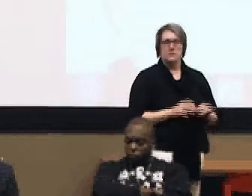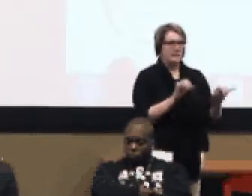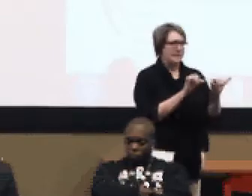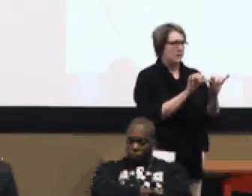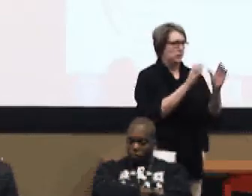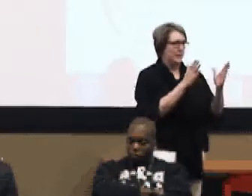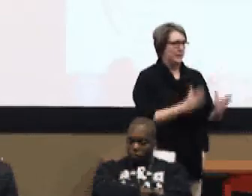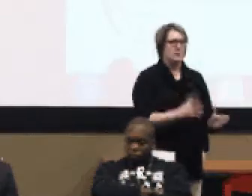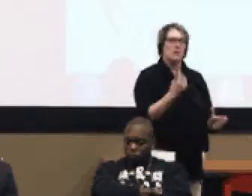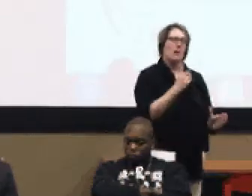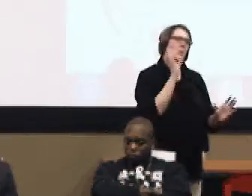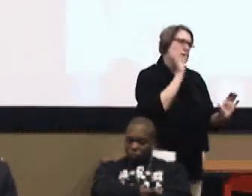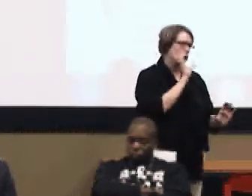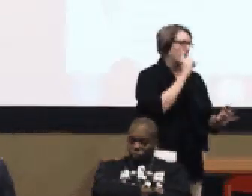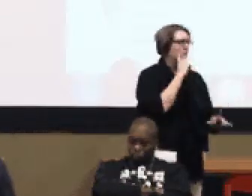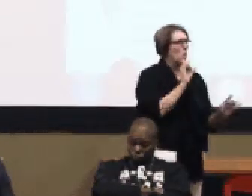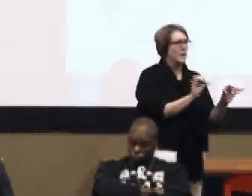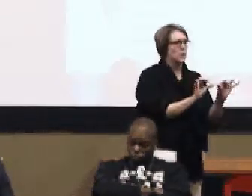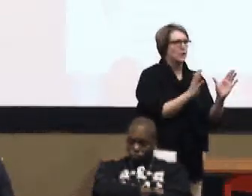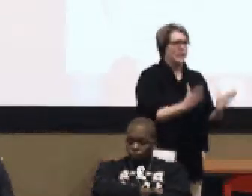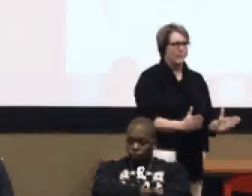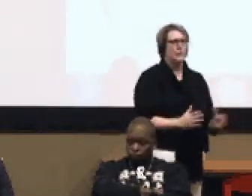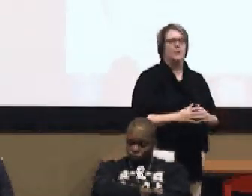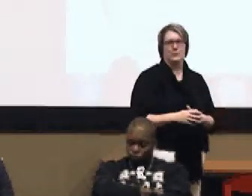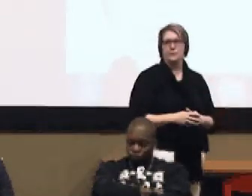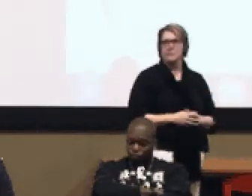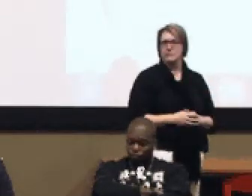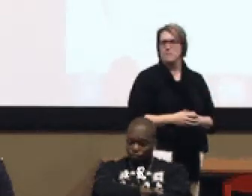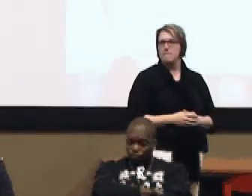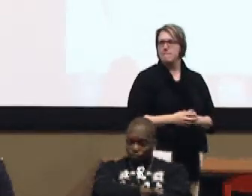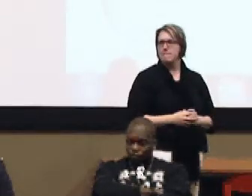engineers, always looking for engineers.